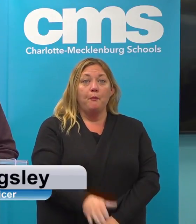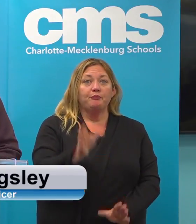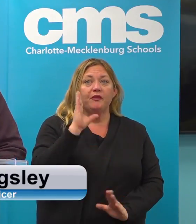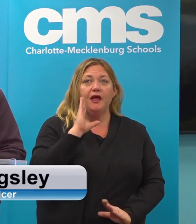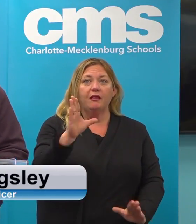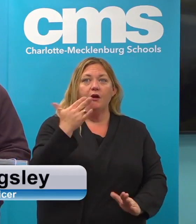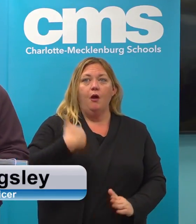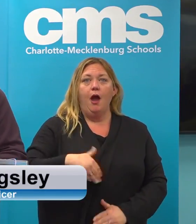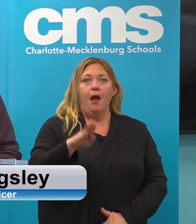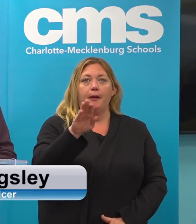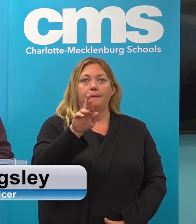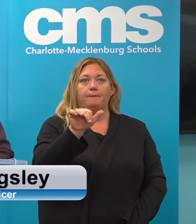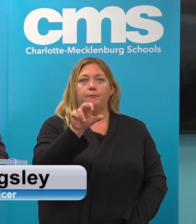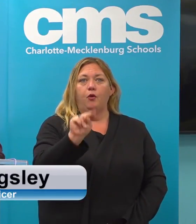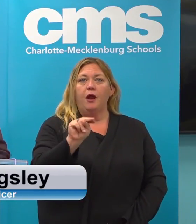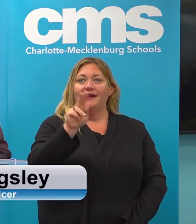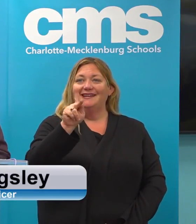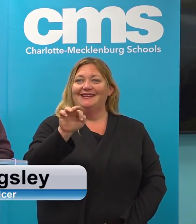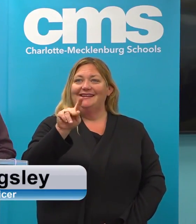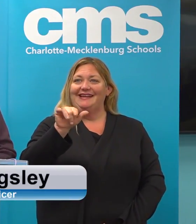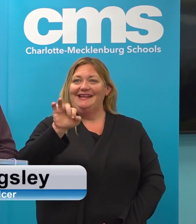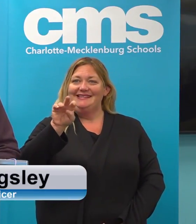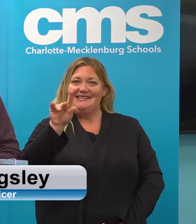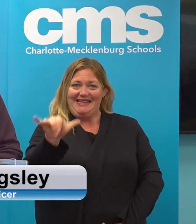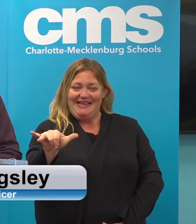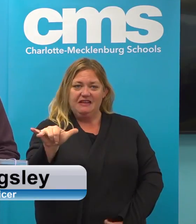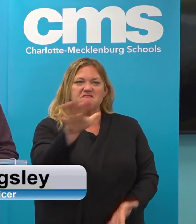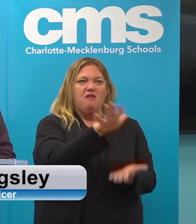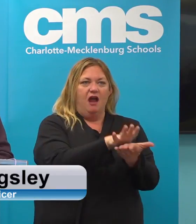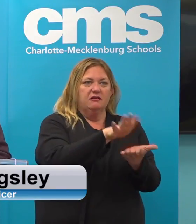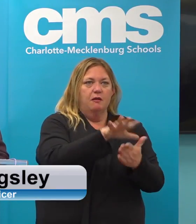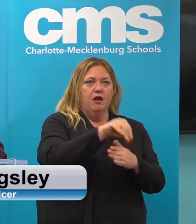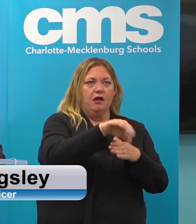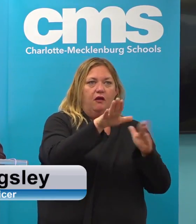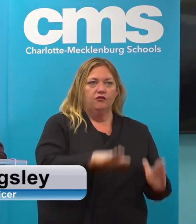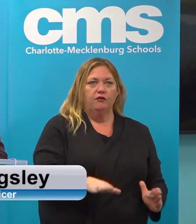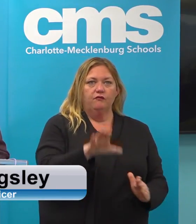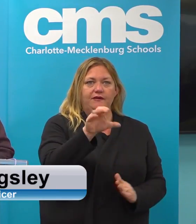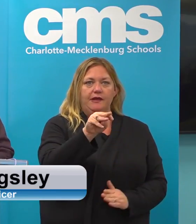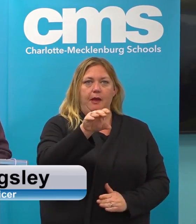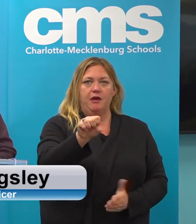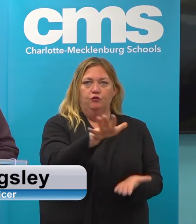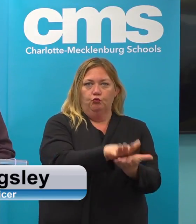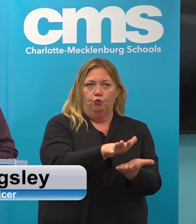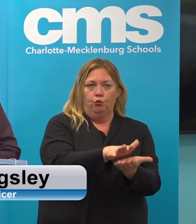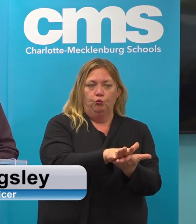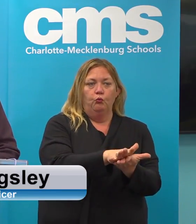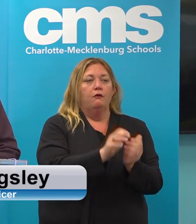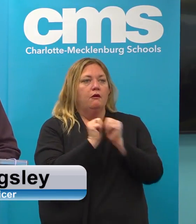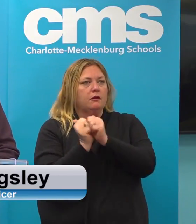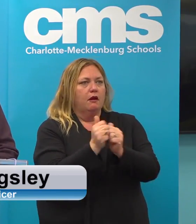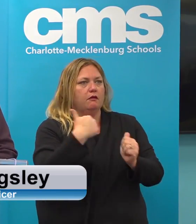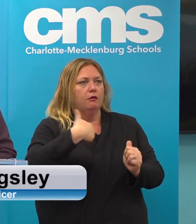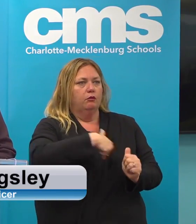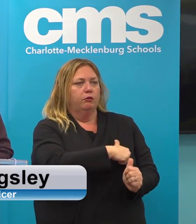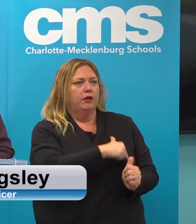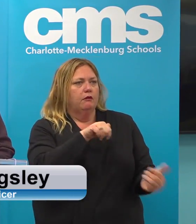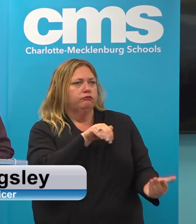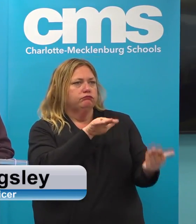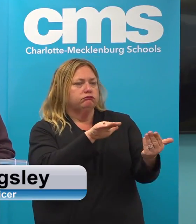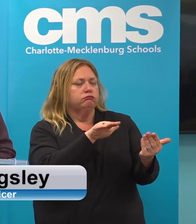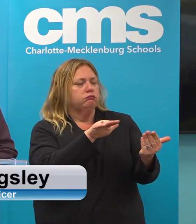Hello, I'm Brian Kingsley, the proud Chief Academic Officer for Charlotte-Mecklenburg Schools. Together, we are dealing with